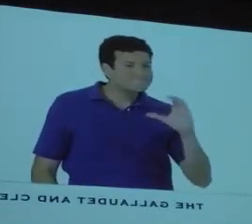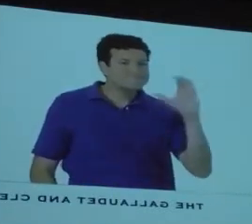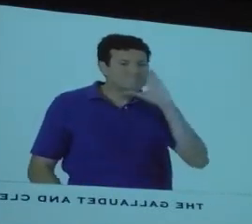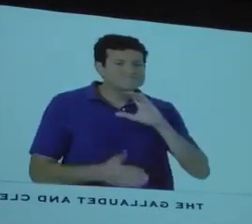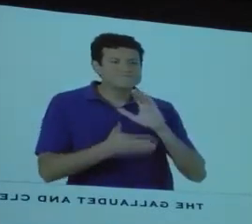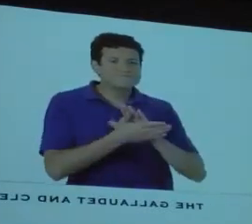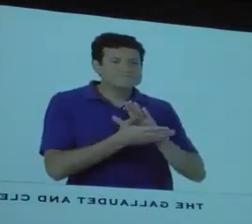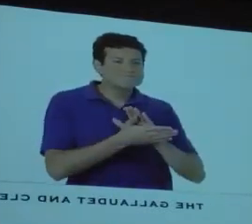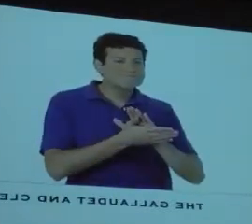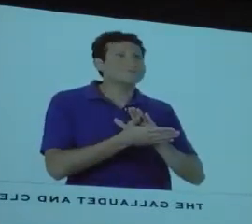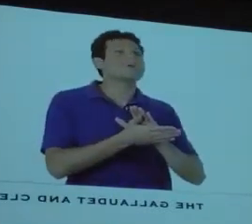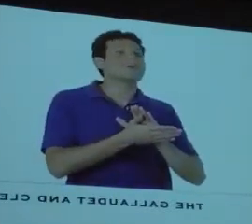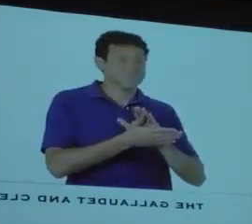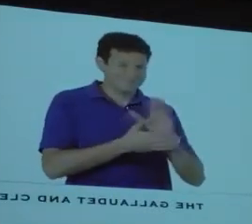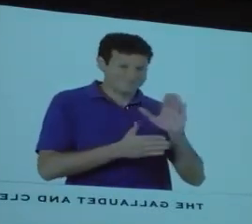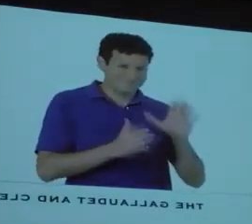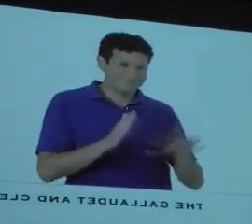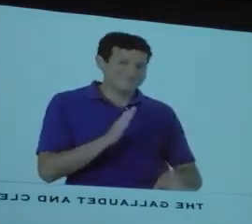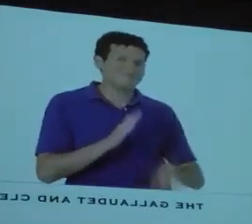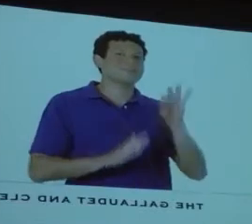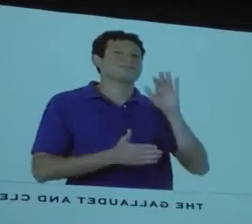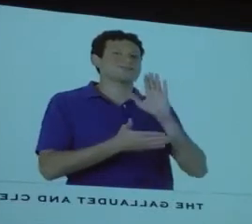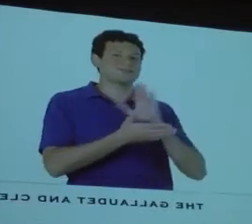He arrives in France. Searches for a school.